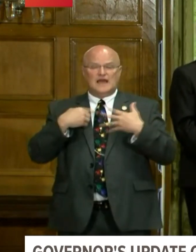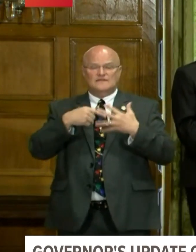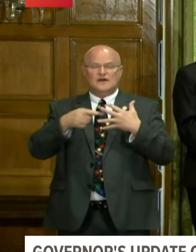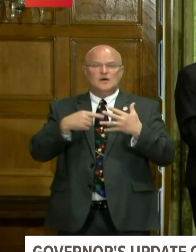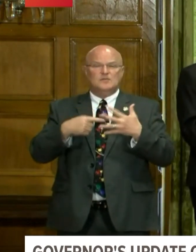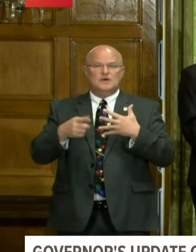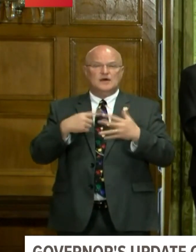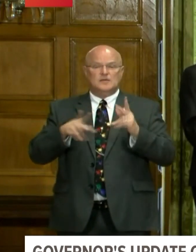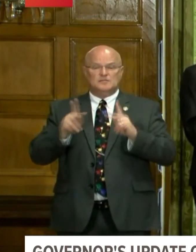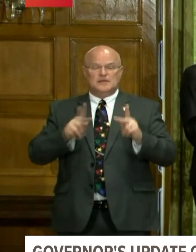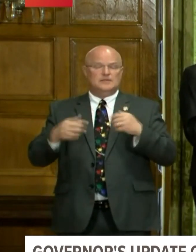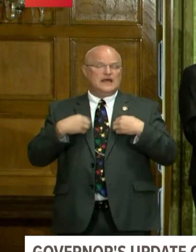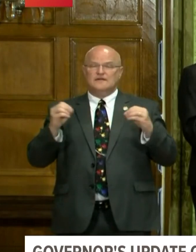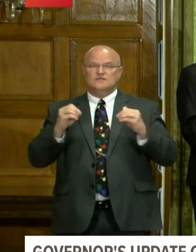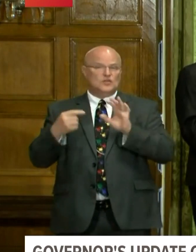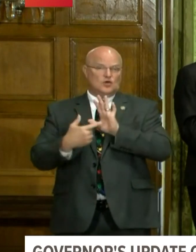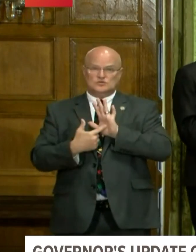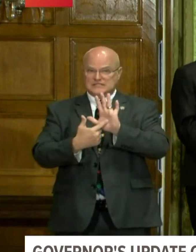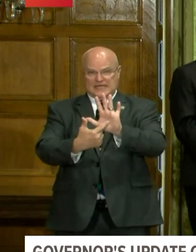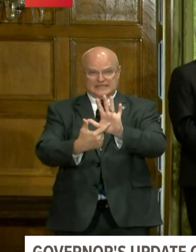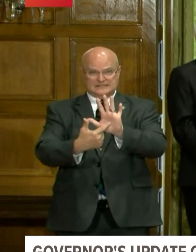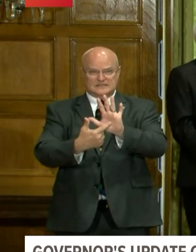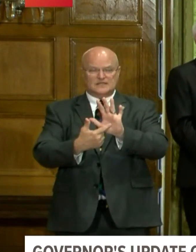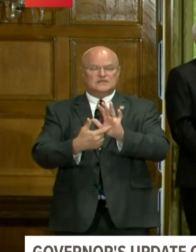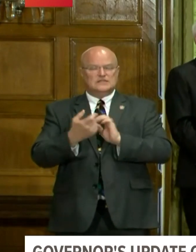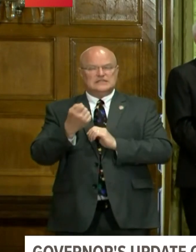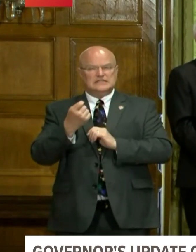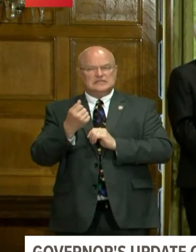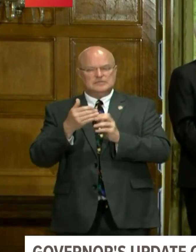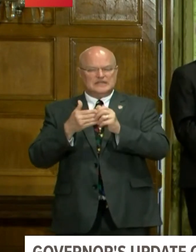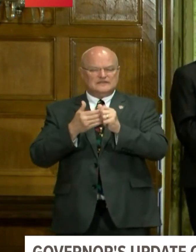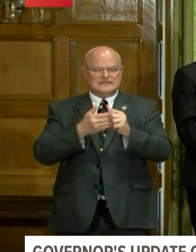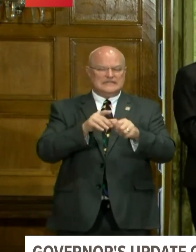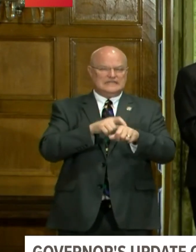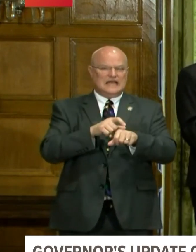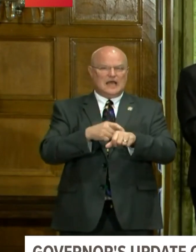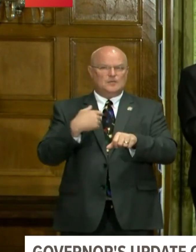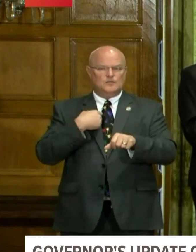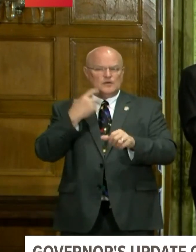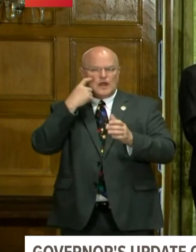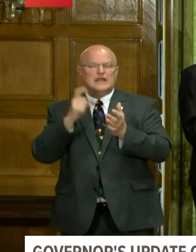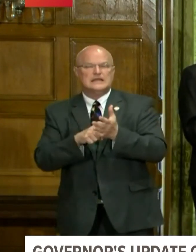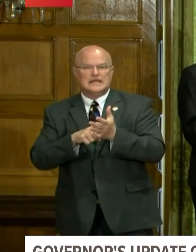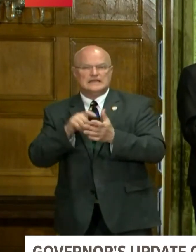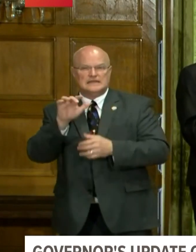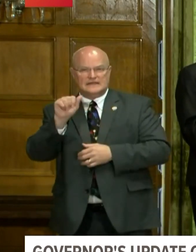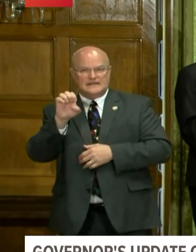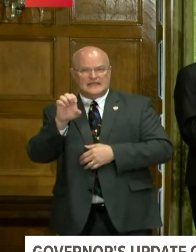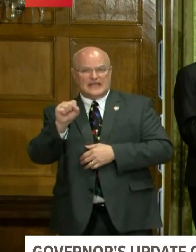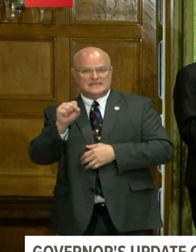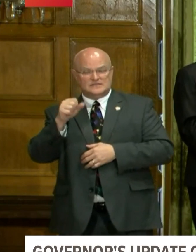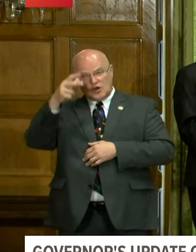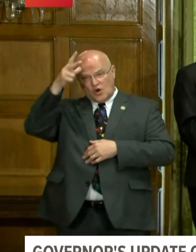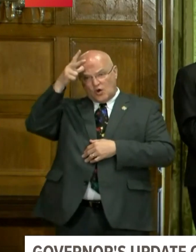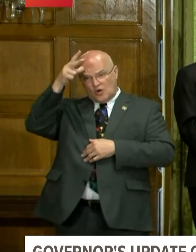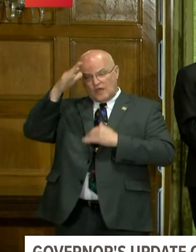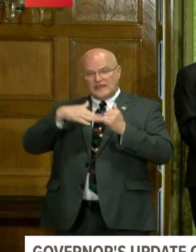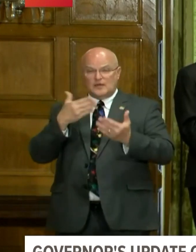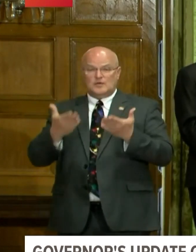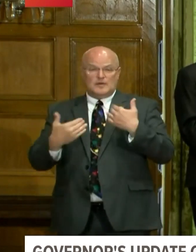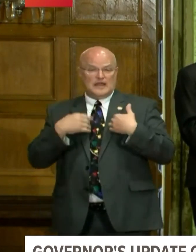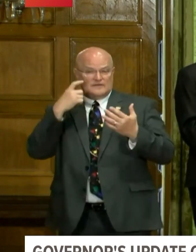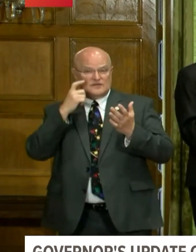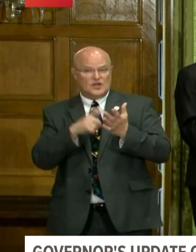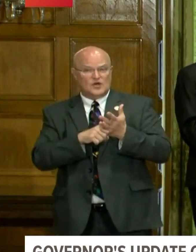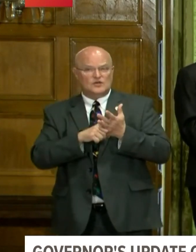among asymptomatic individuals, and so there was a bit of a lead time there where we were detecting these cases earlier than we might